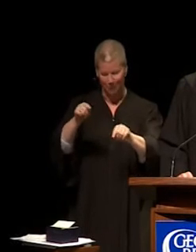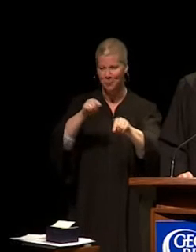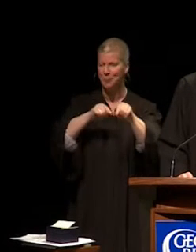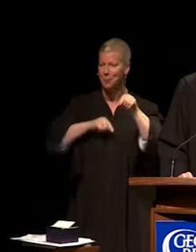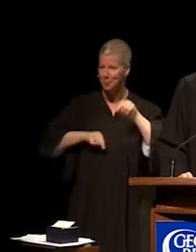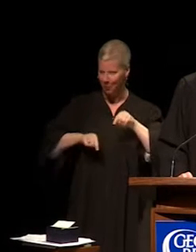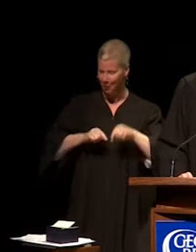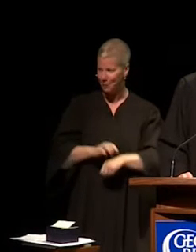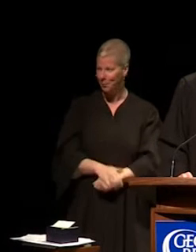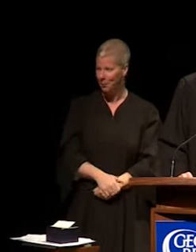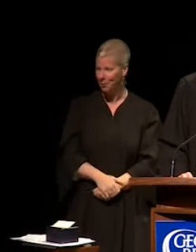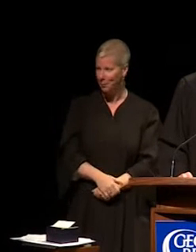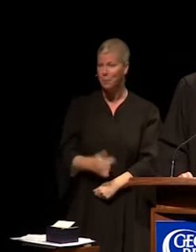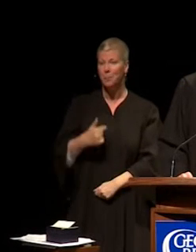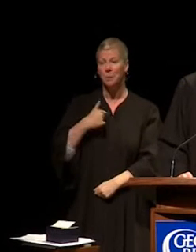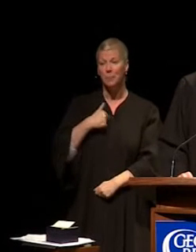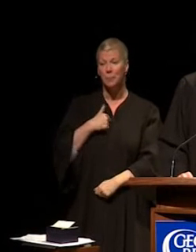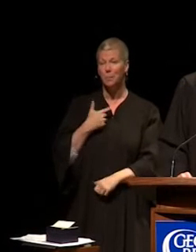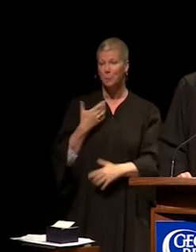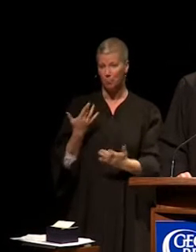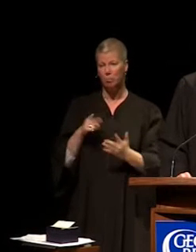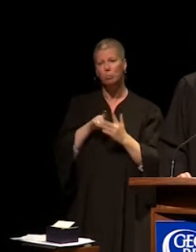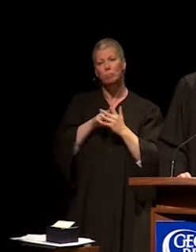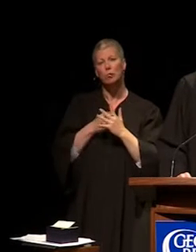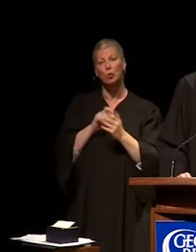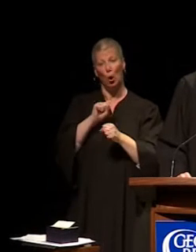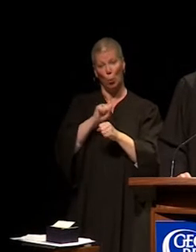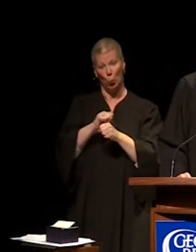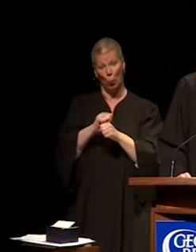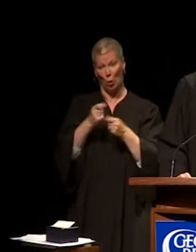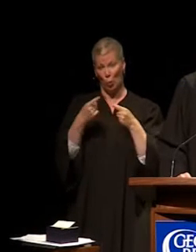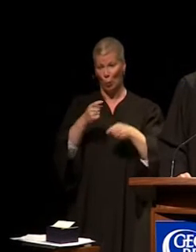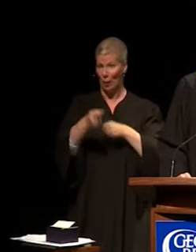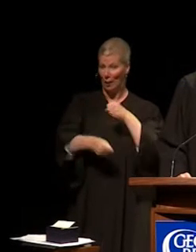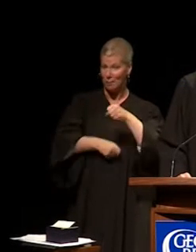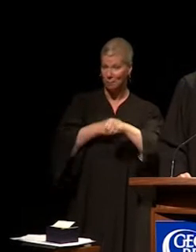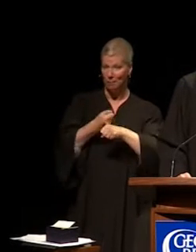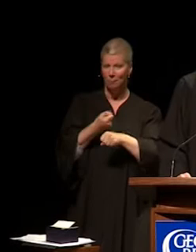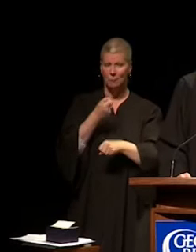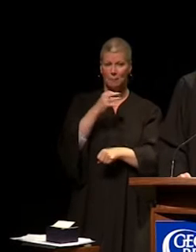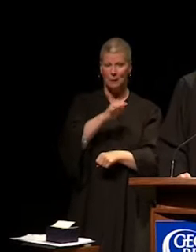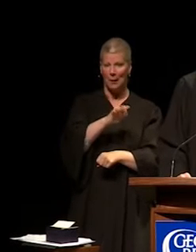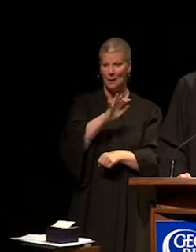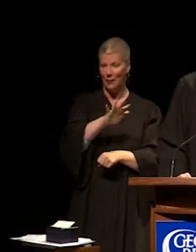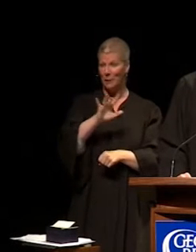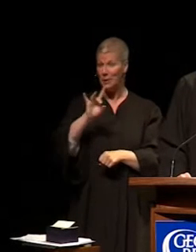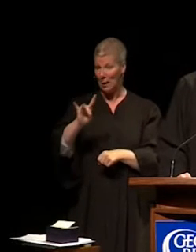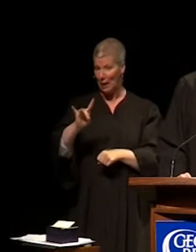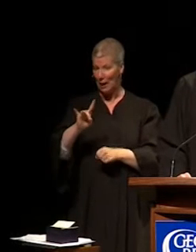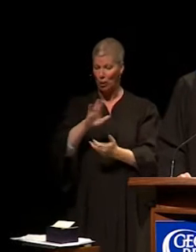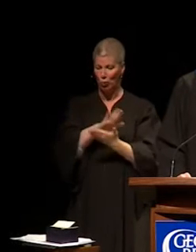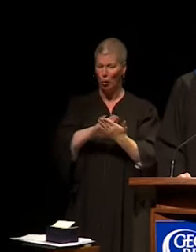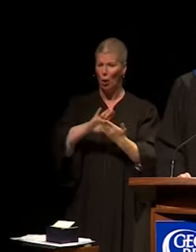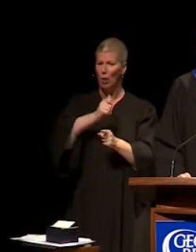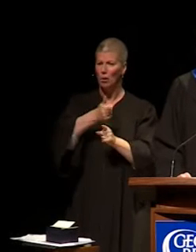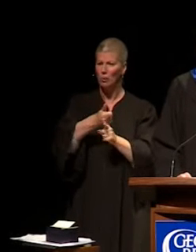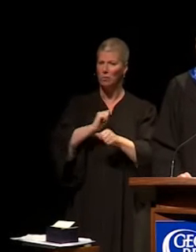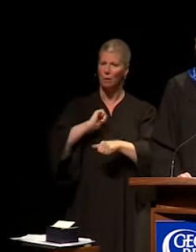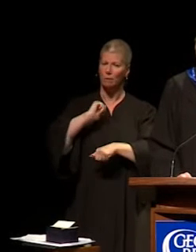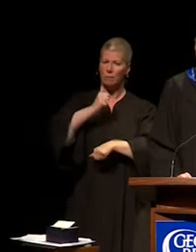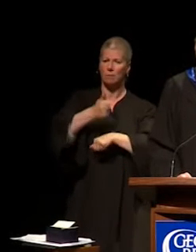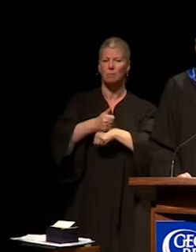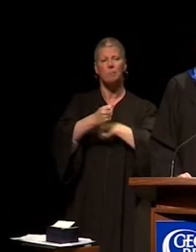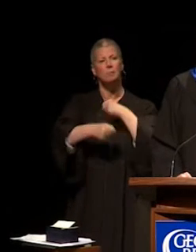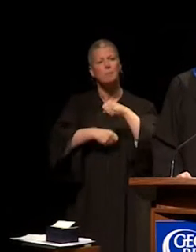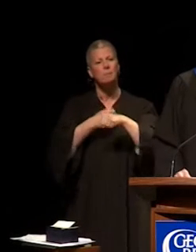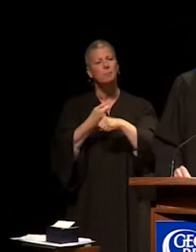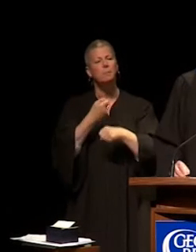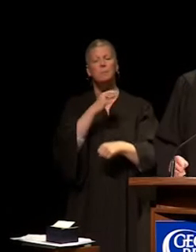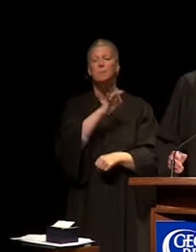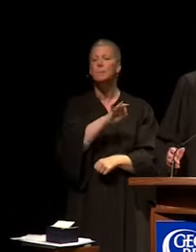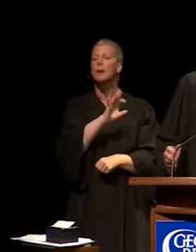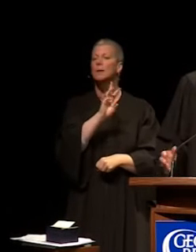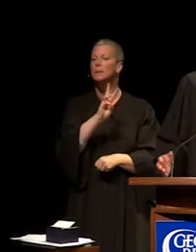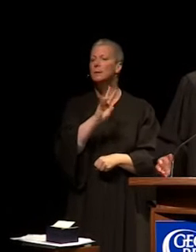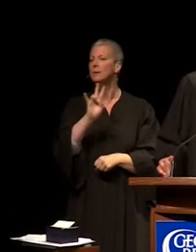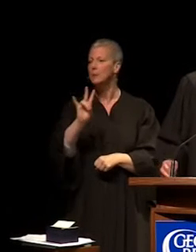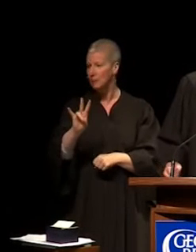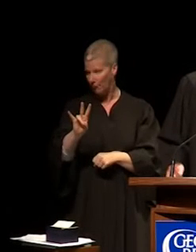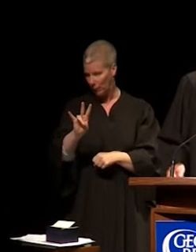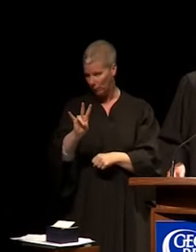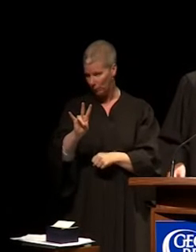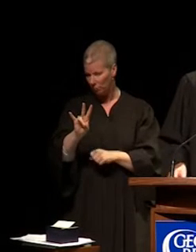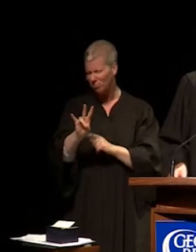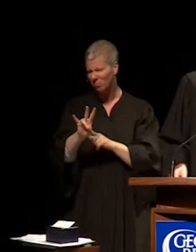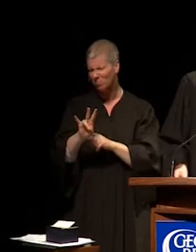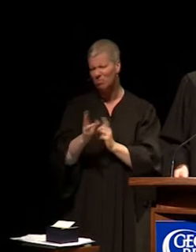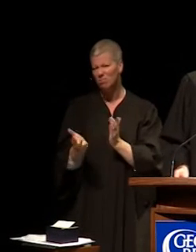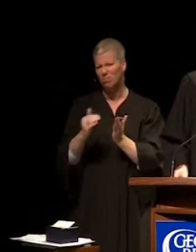I started working in 1958. The college was established in 1967. And this is another